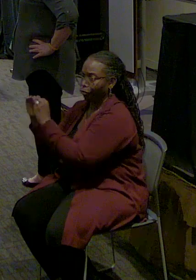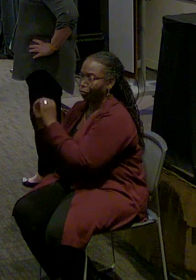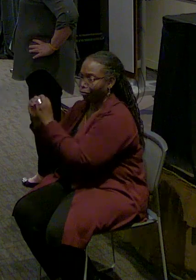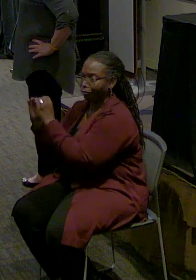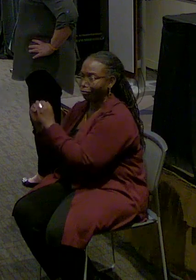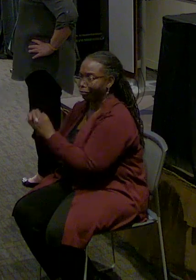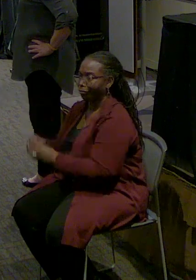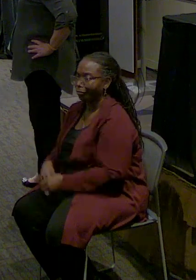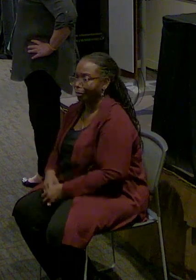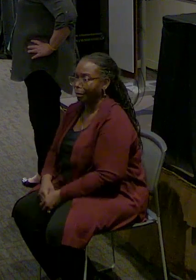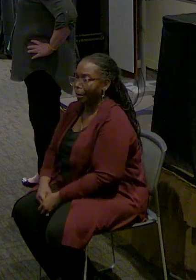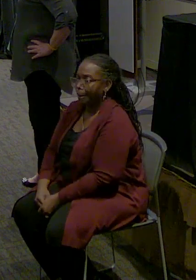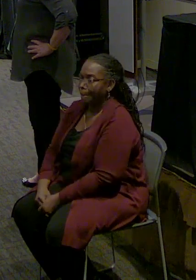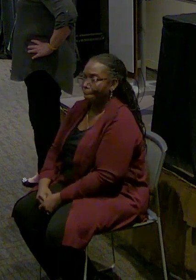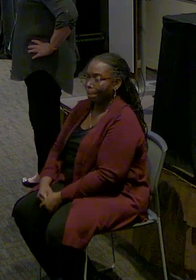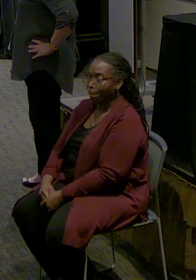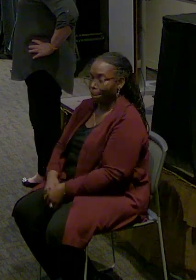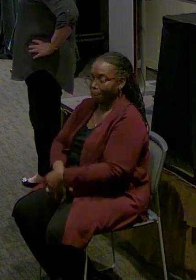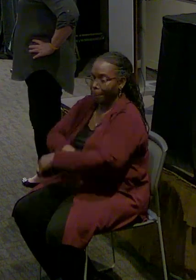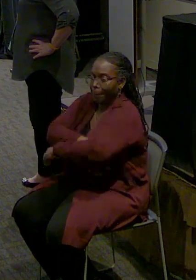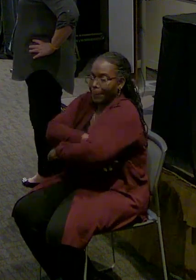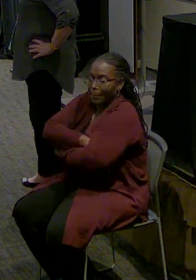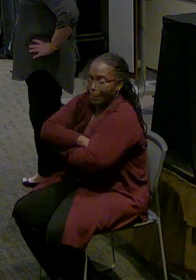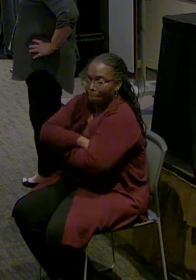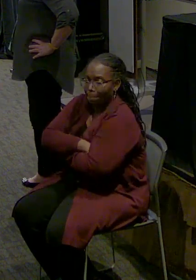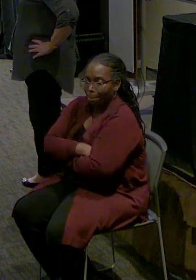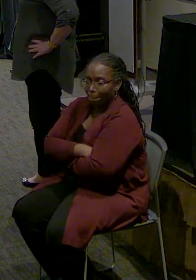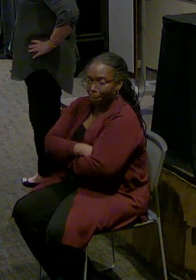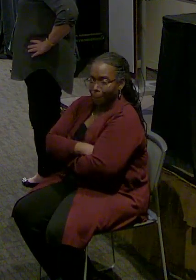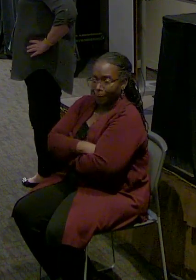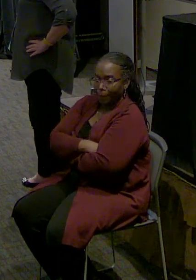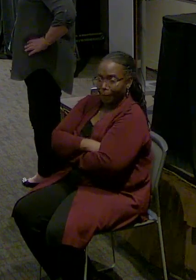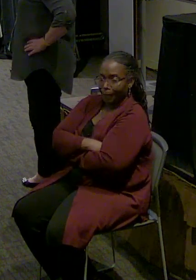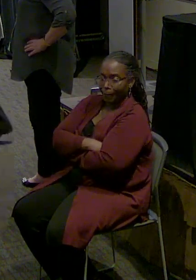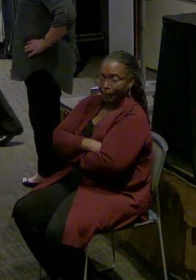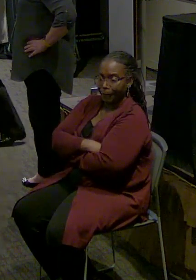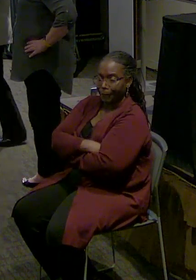pretty close to our CTE enrollment statewide.